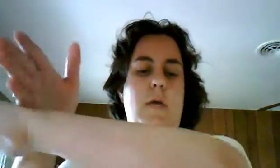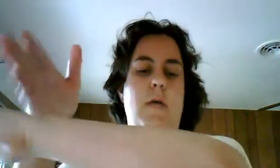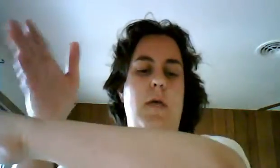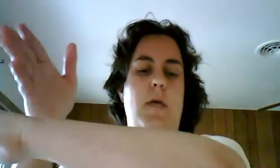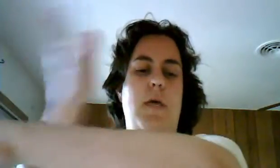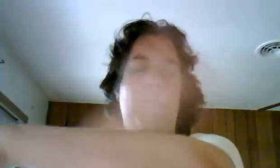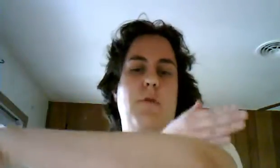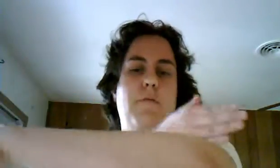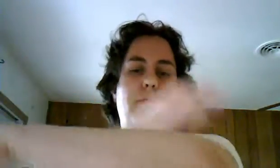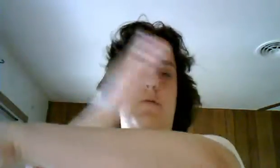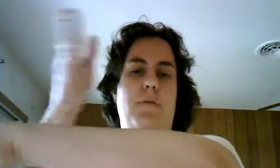Improve.